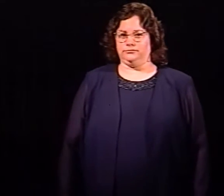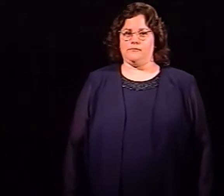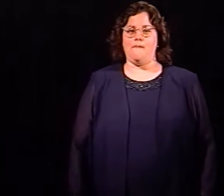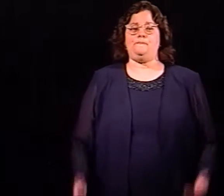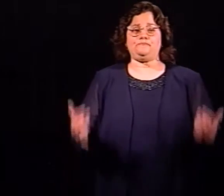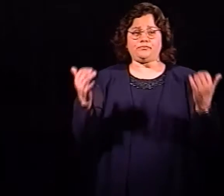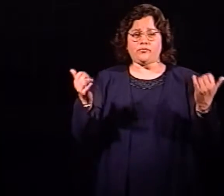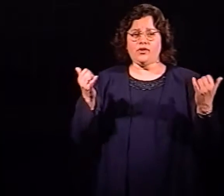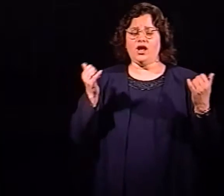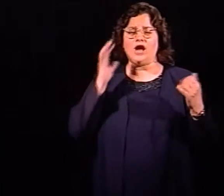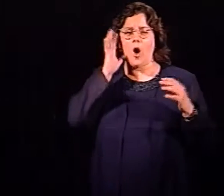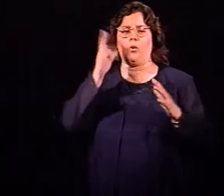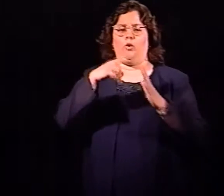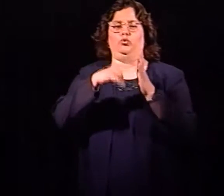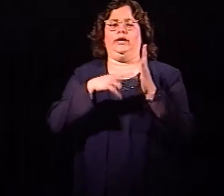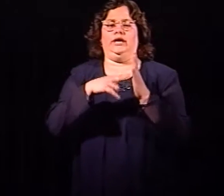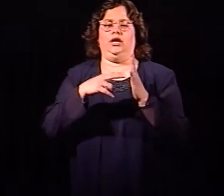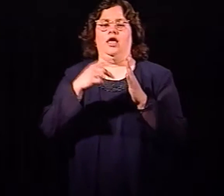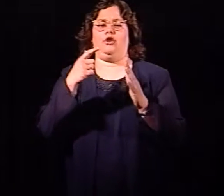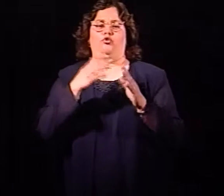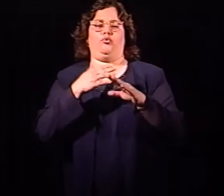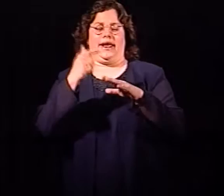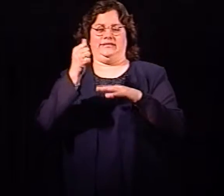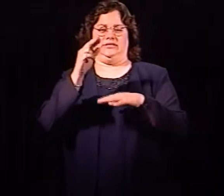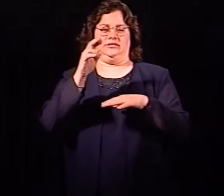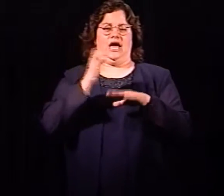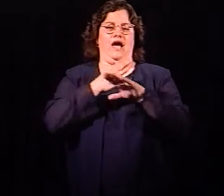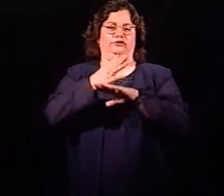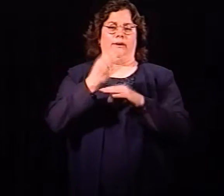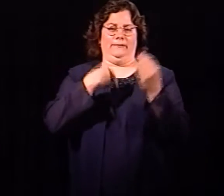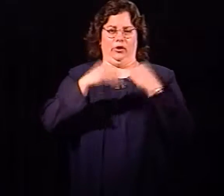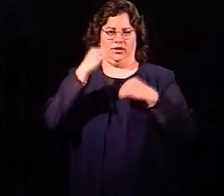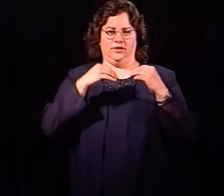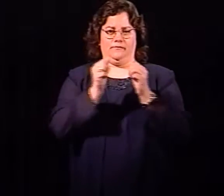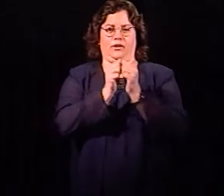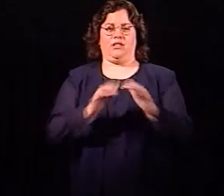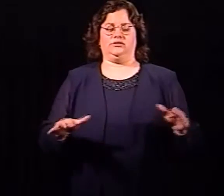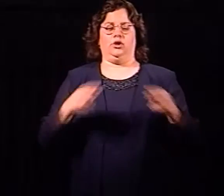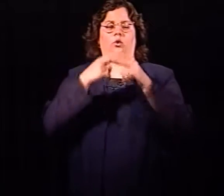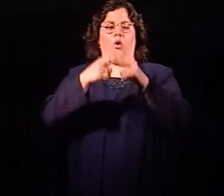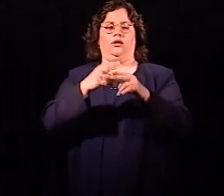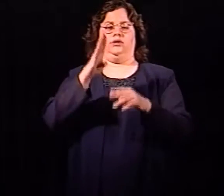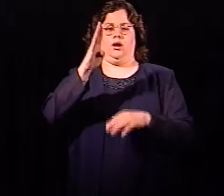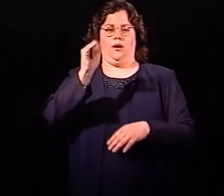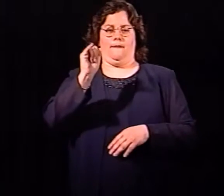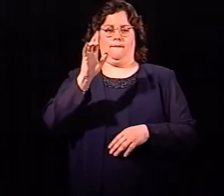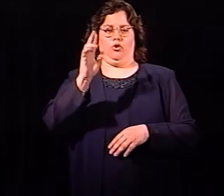We will now read the grace after meal blessing called Birkat